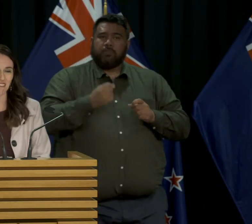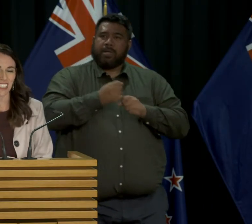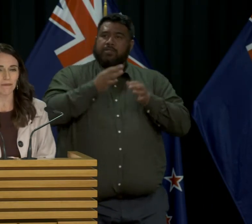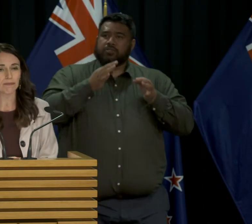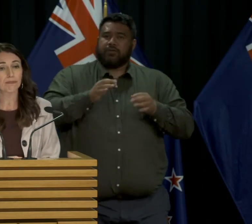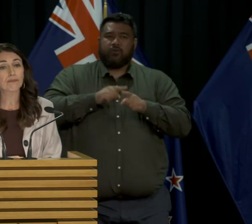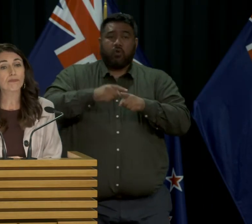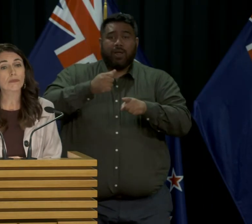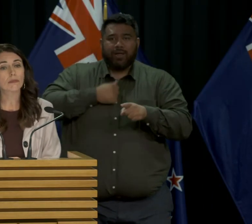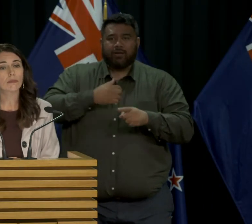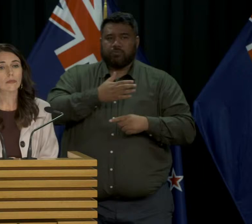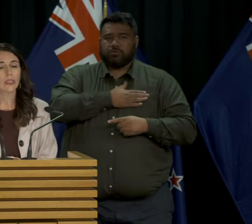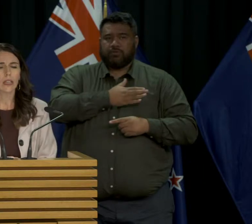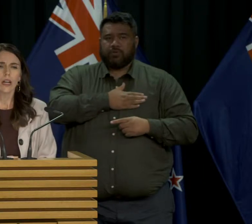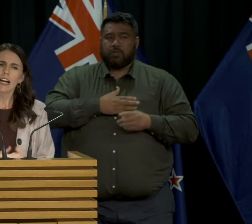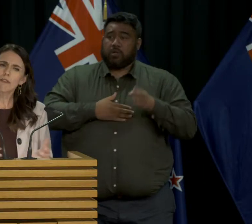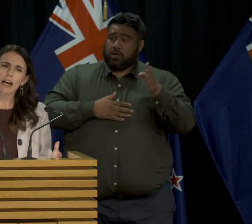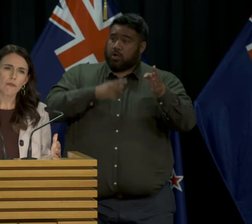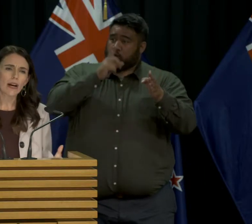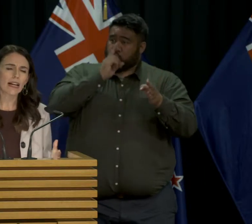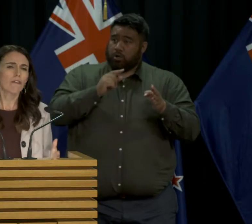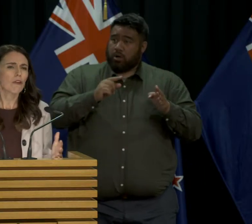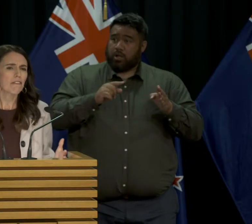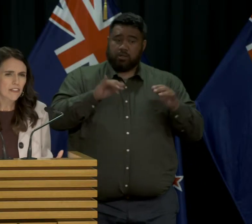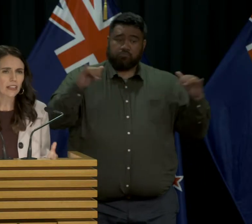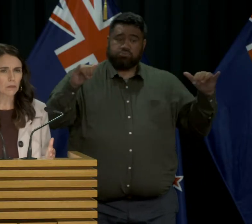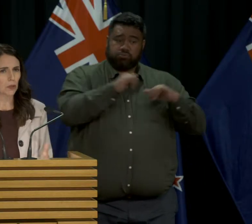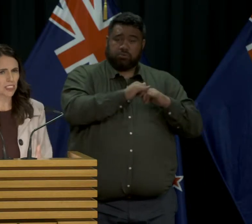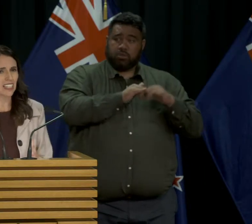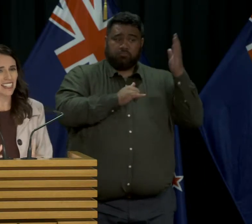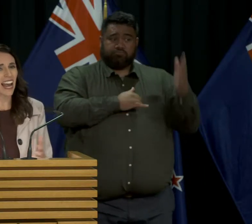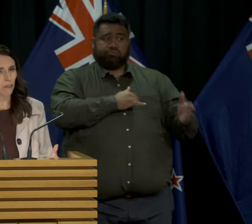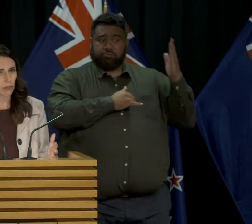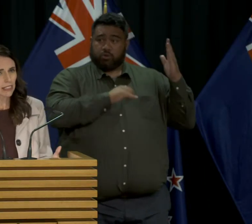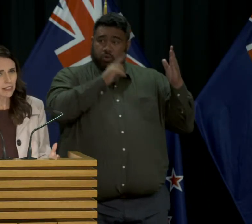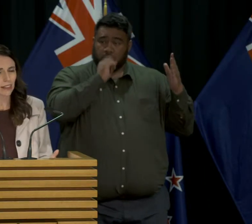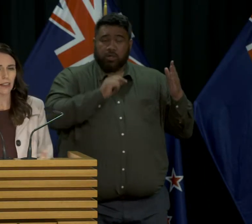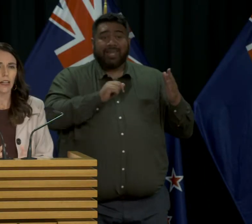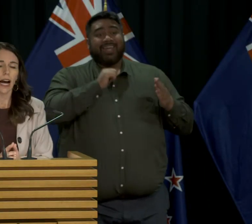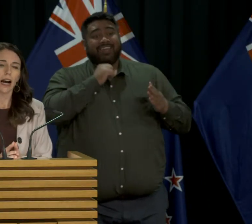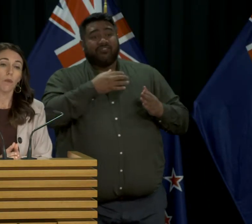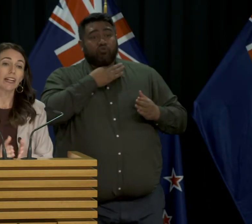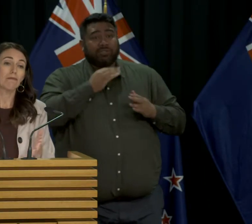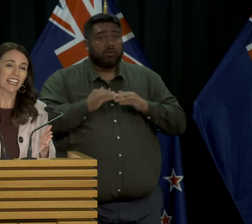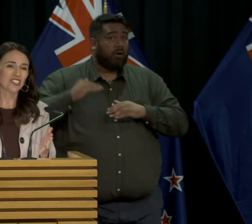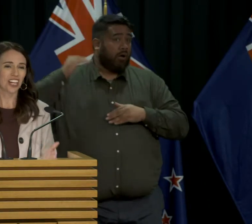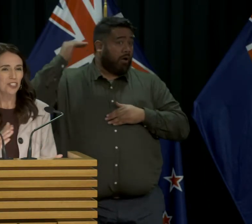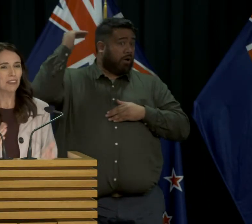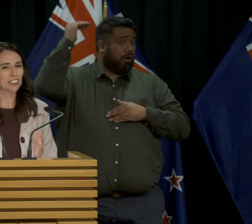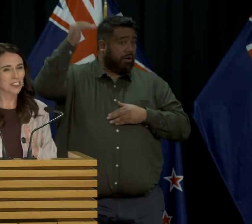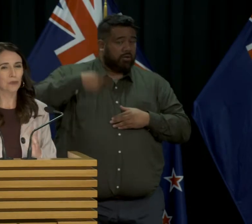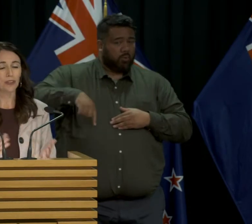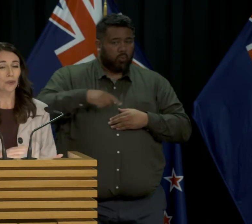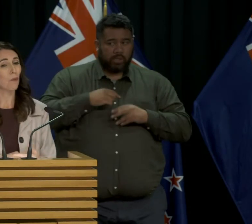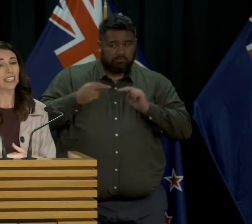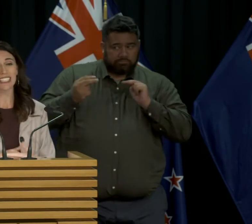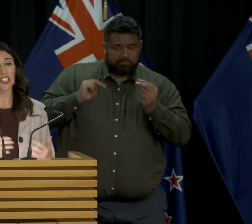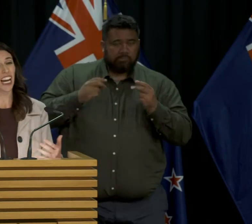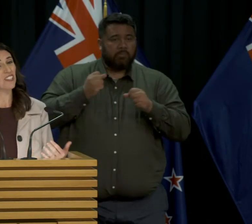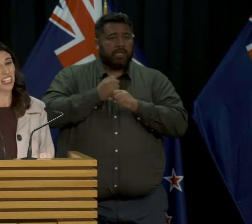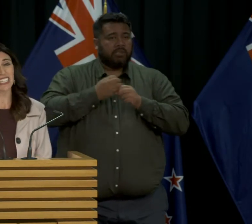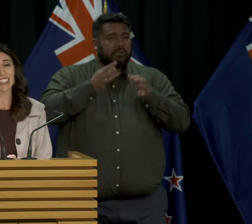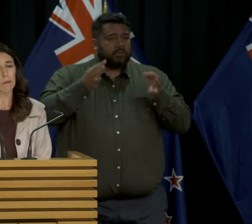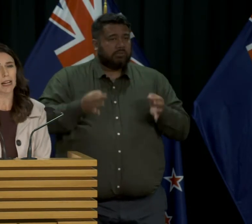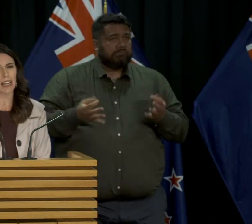our own safety. Trigger a closing of the bubble? If we feel it puts us at risk, we can make a judgment as to whether or not we